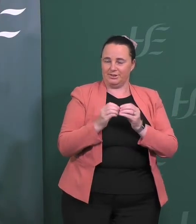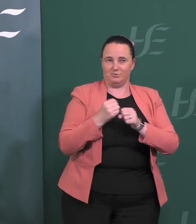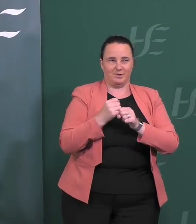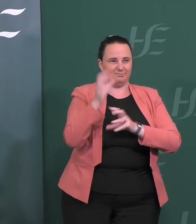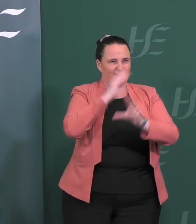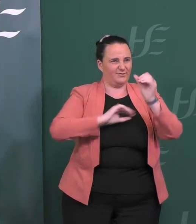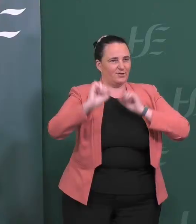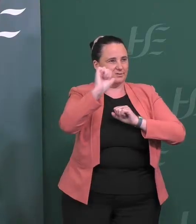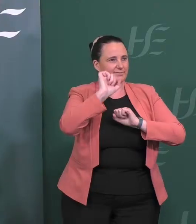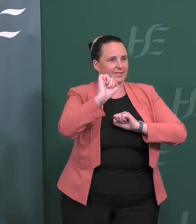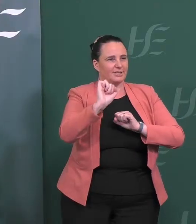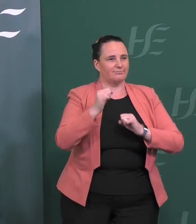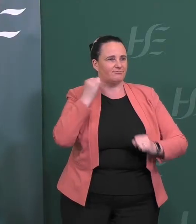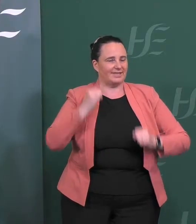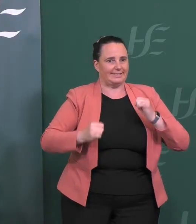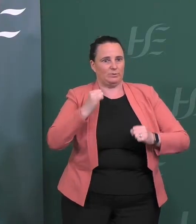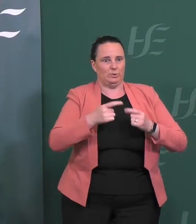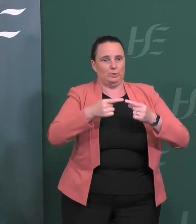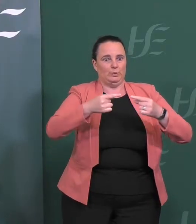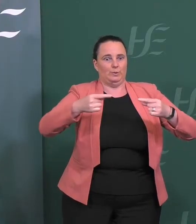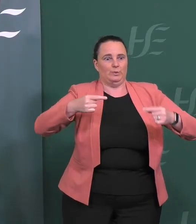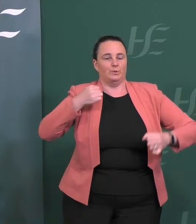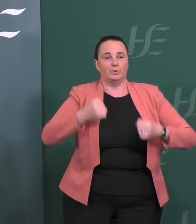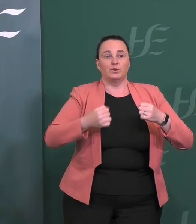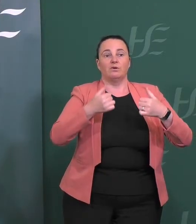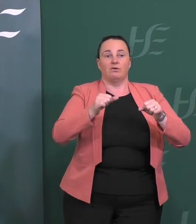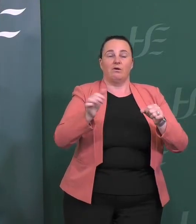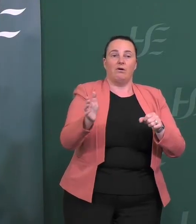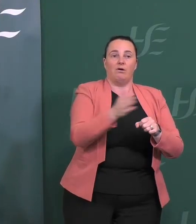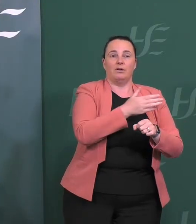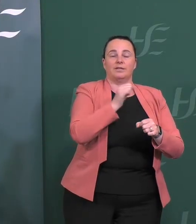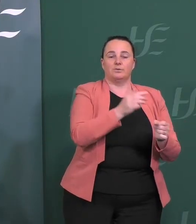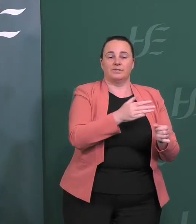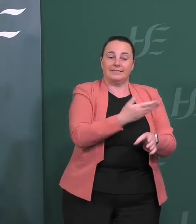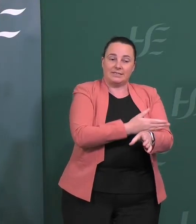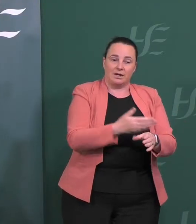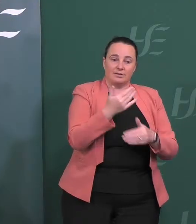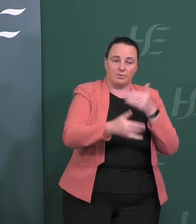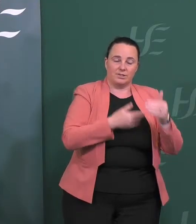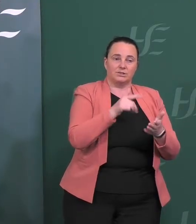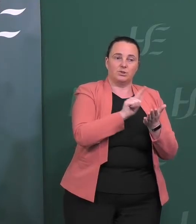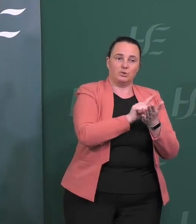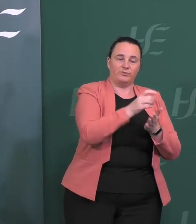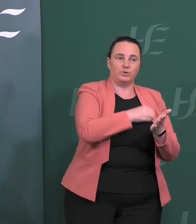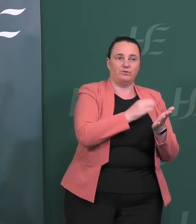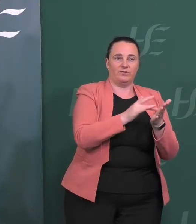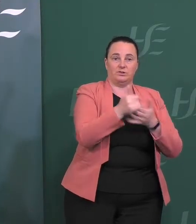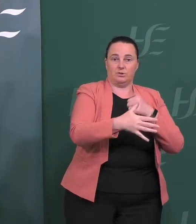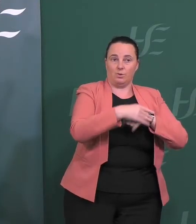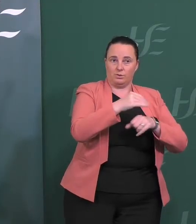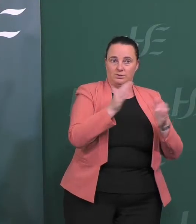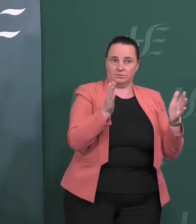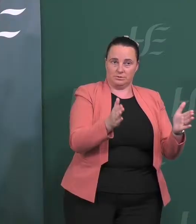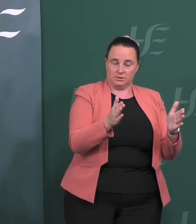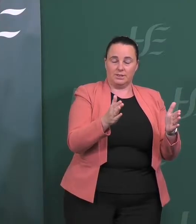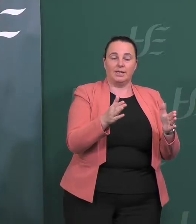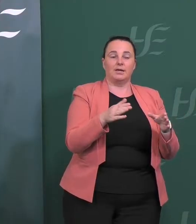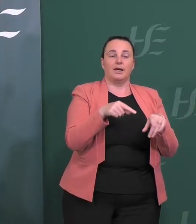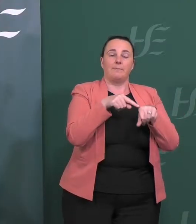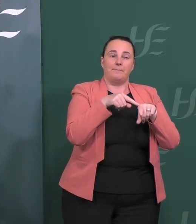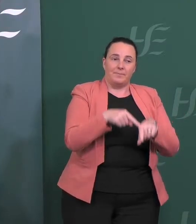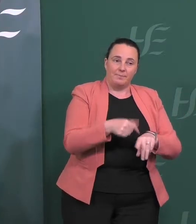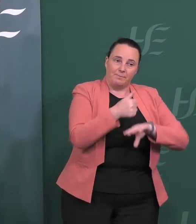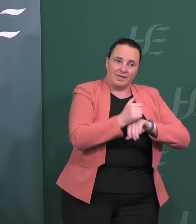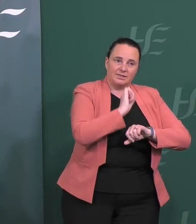adult population vaccinated, and we'll shortly commence the process for the 12 to 15-year-olds based on the required